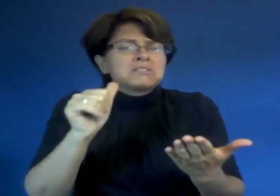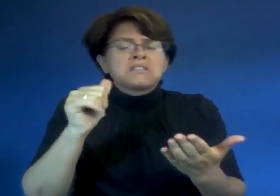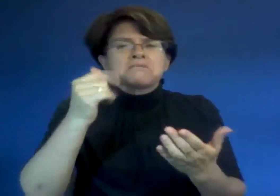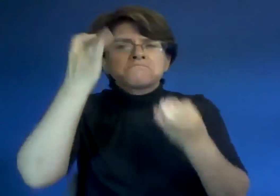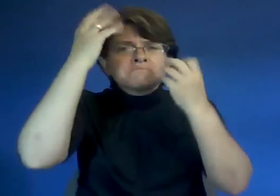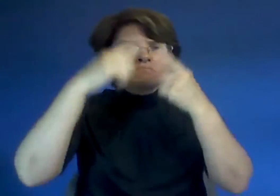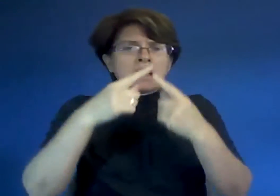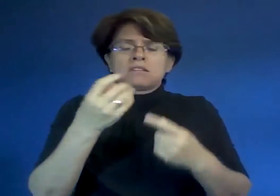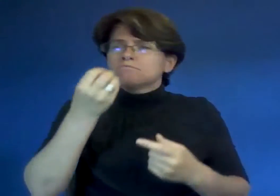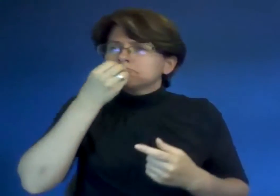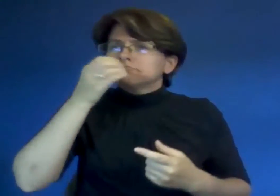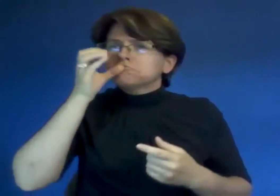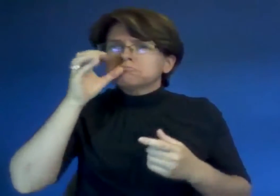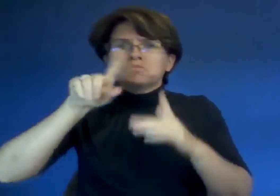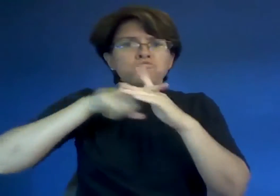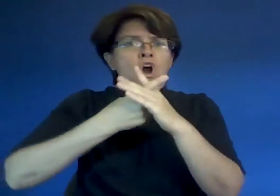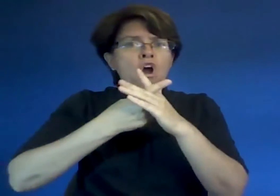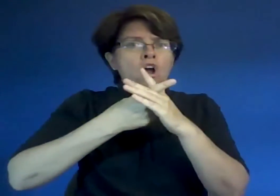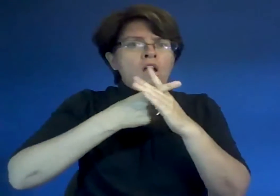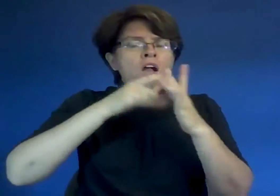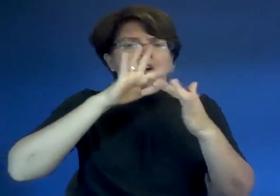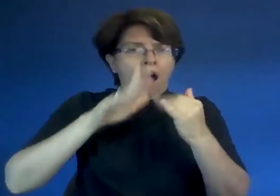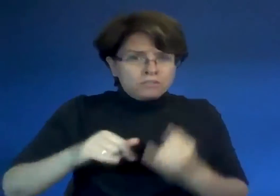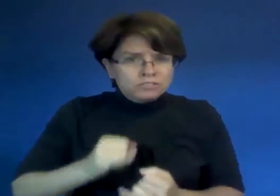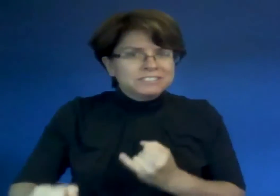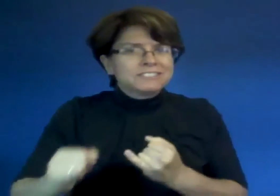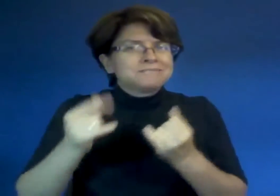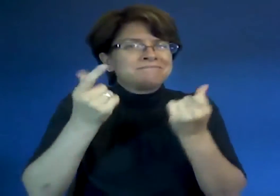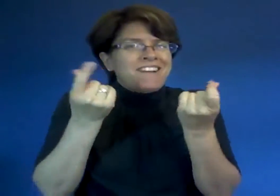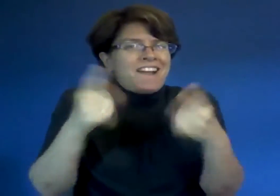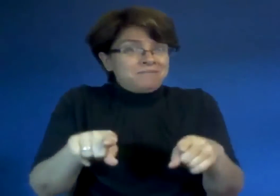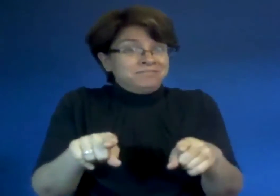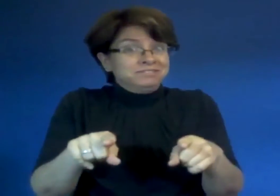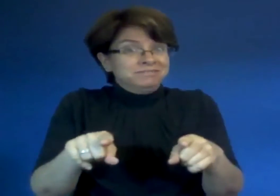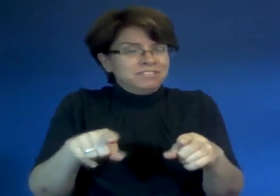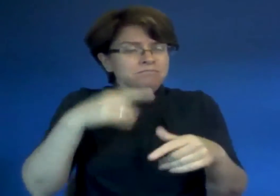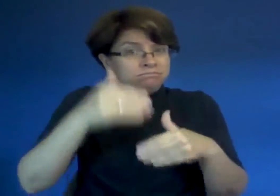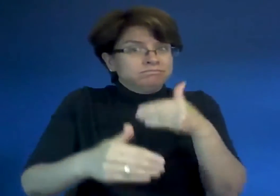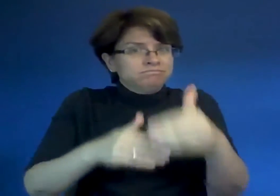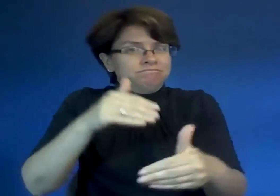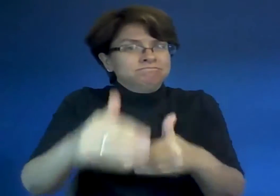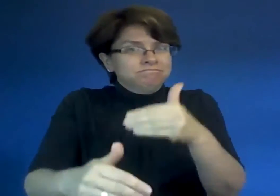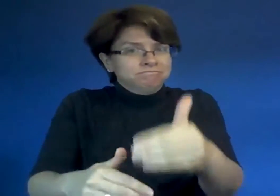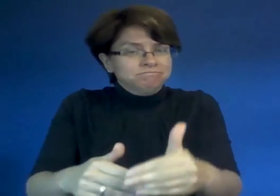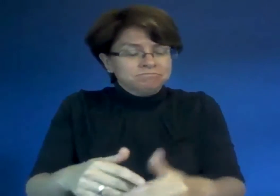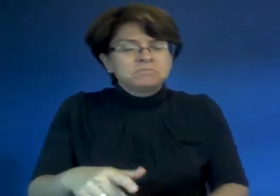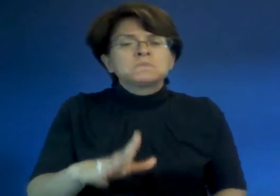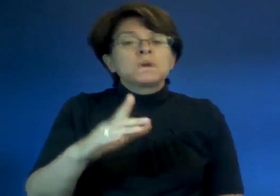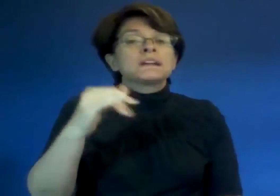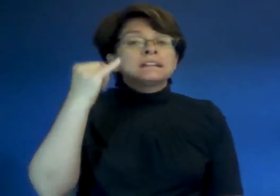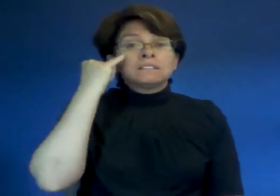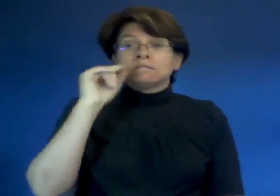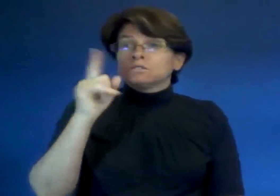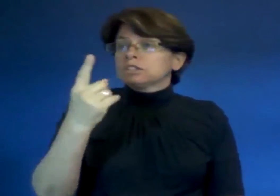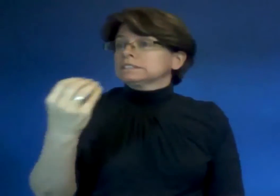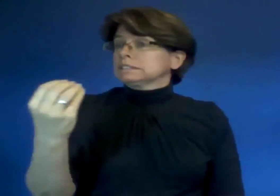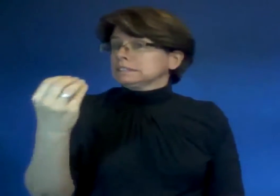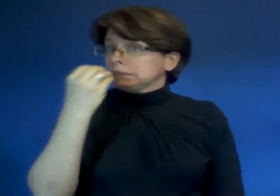pieces. Additionally, in your mouth, chemical digestion begins, especially with sugars, using saliva.